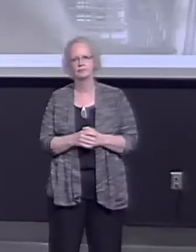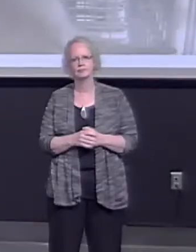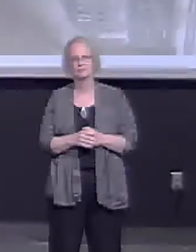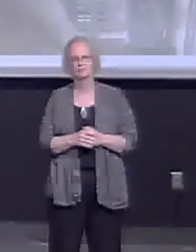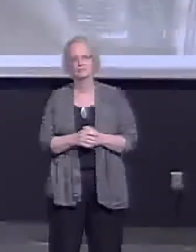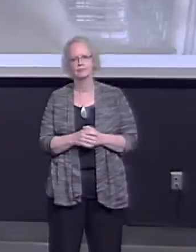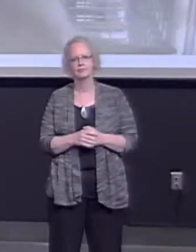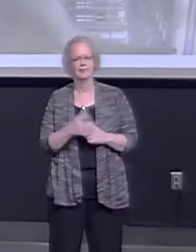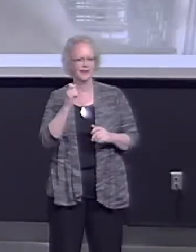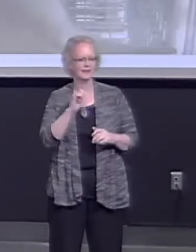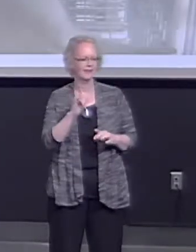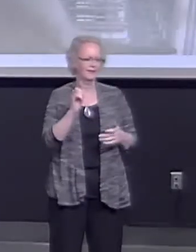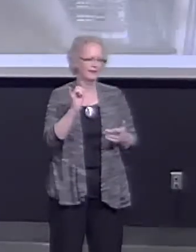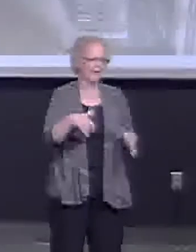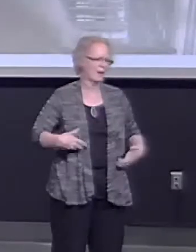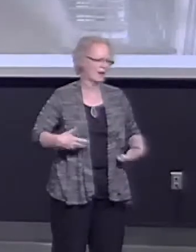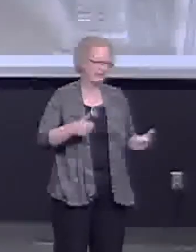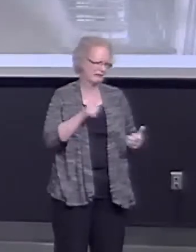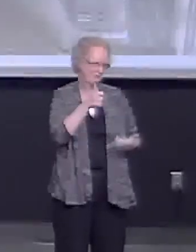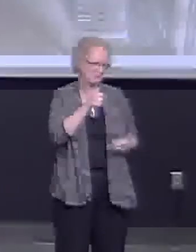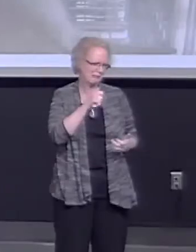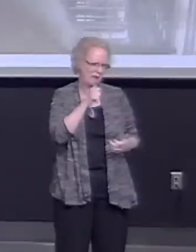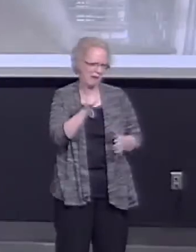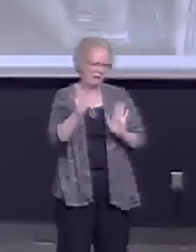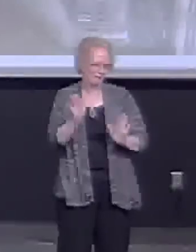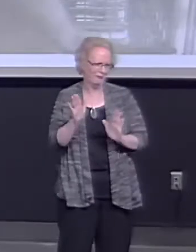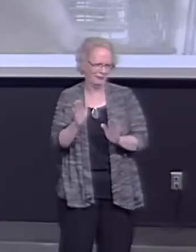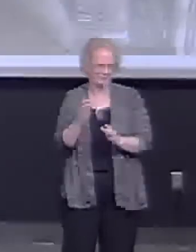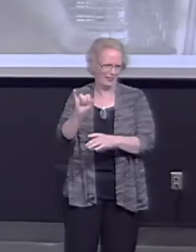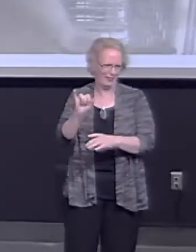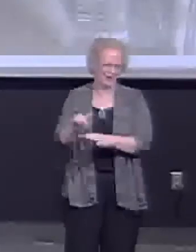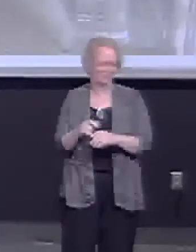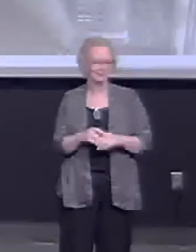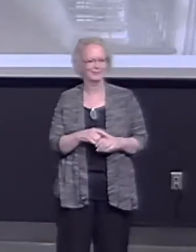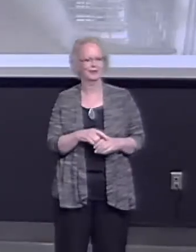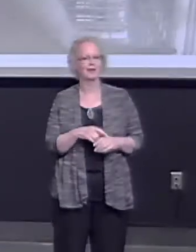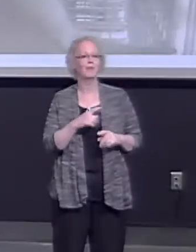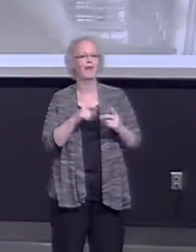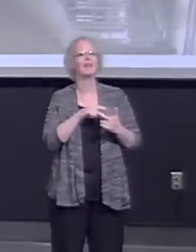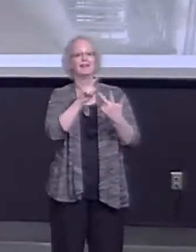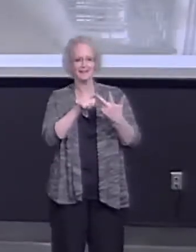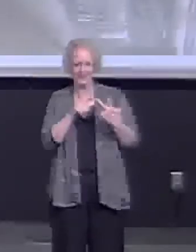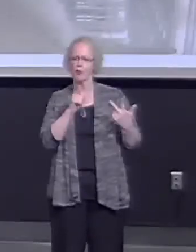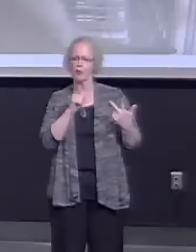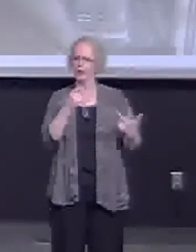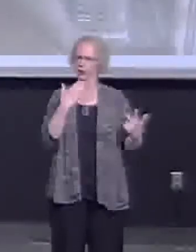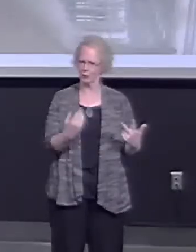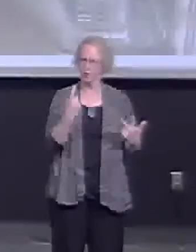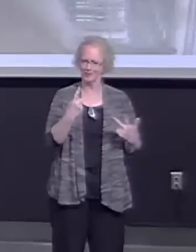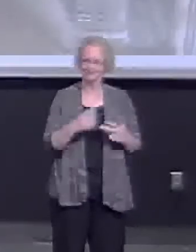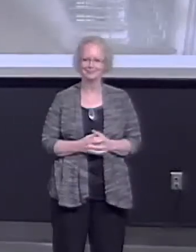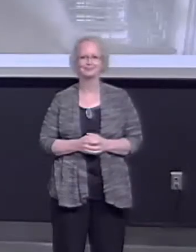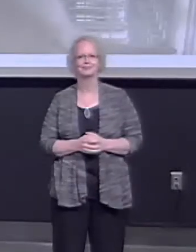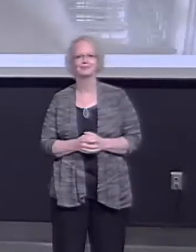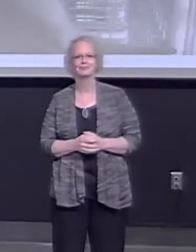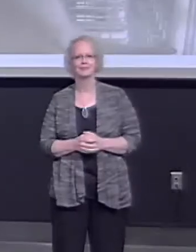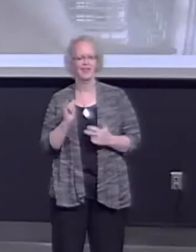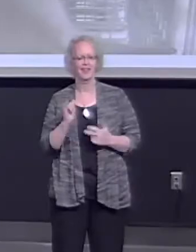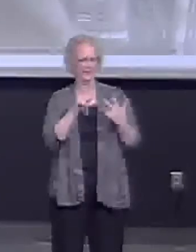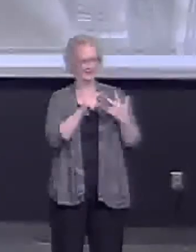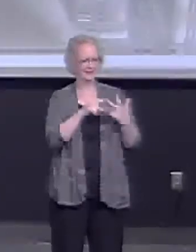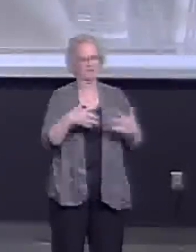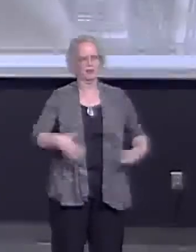so good at this, and this is a really good monkey that we have here, who was